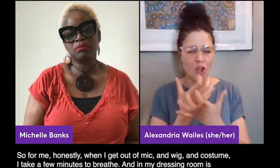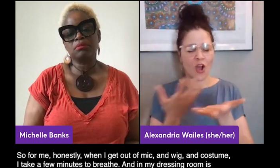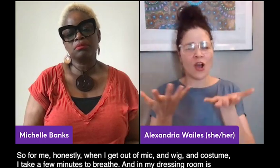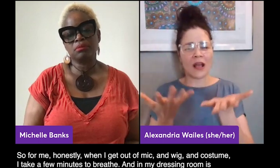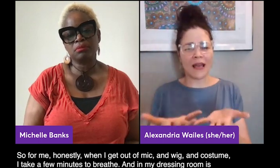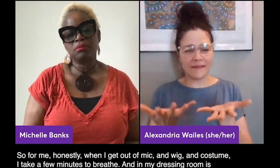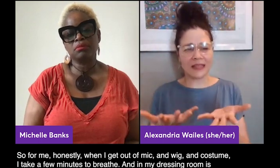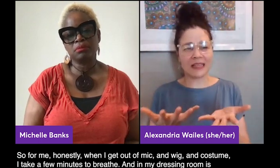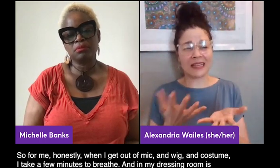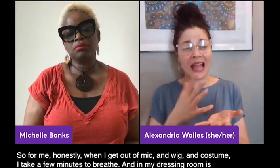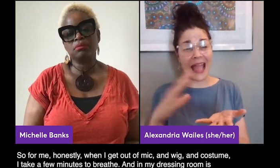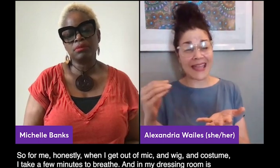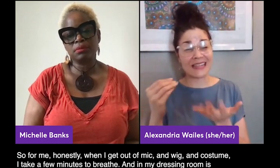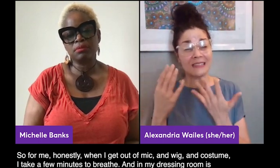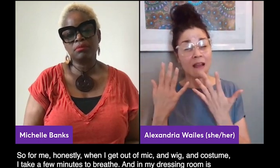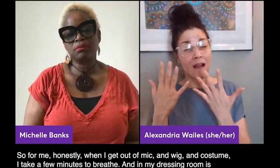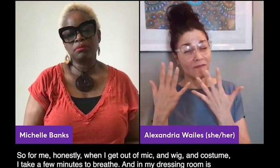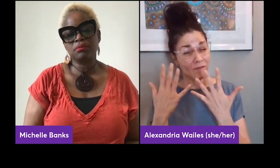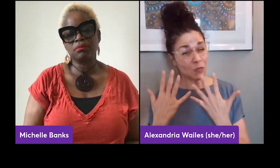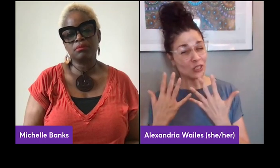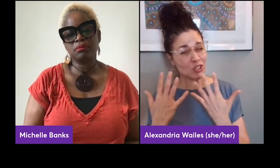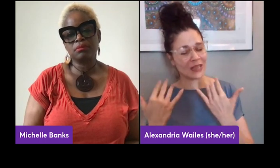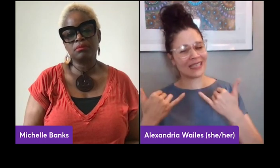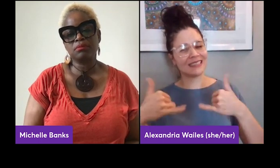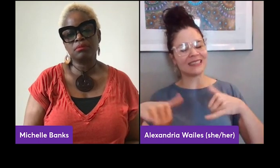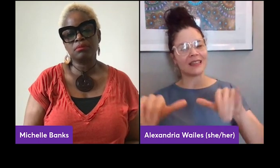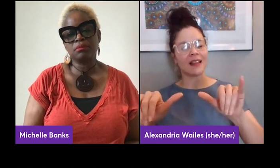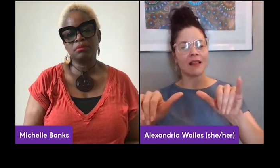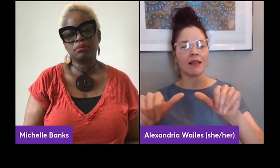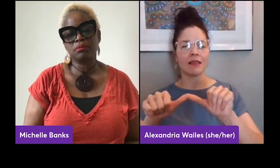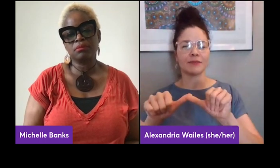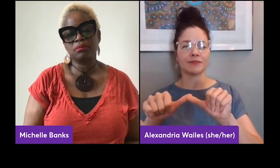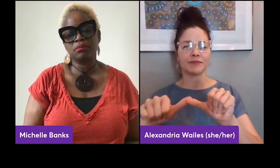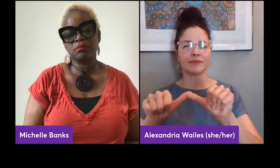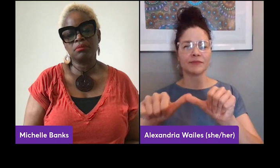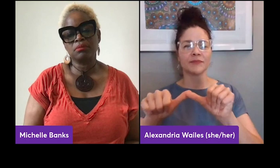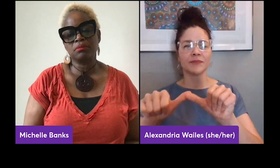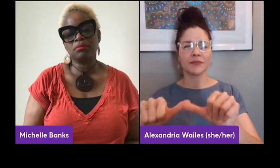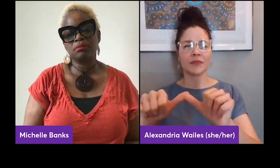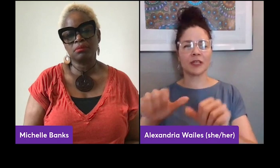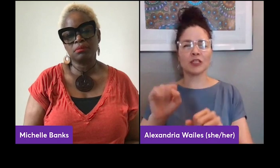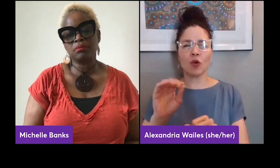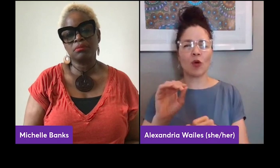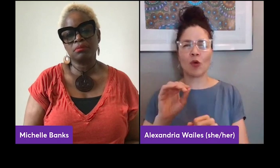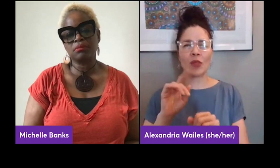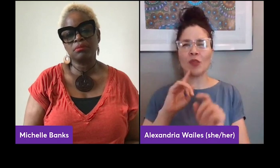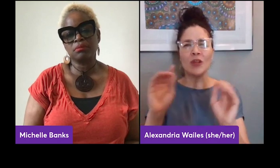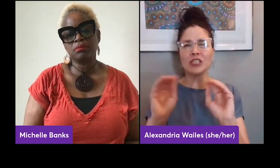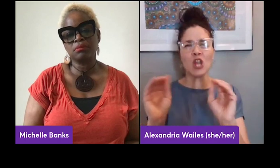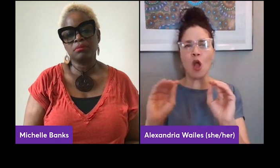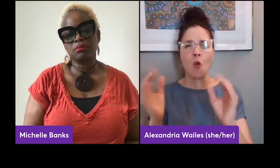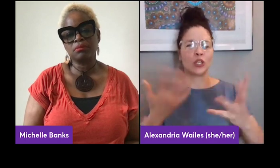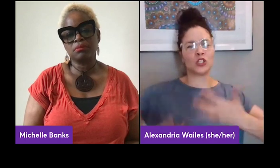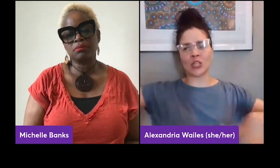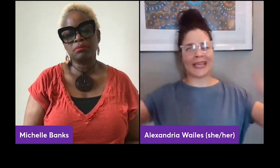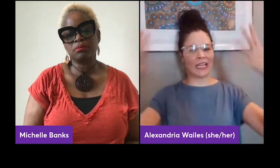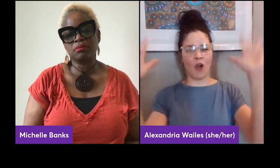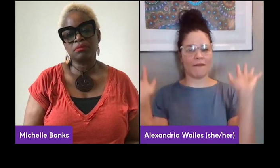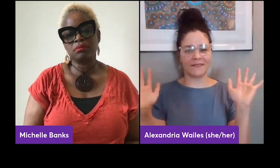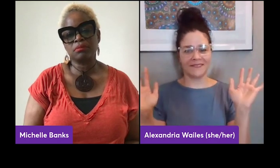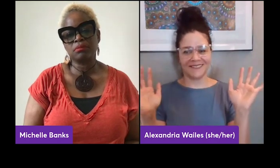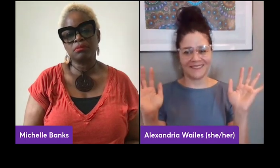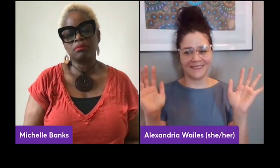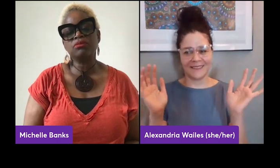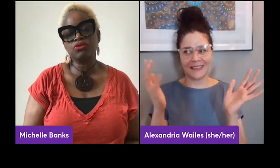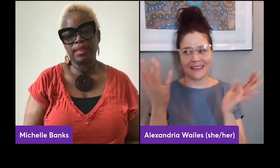sorrow and heaviness. And unfortunately, the issues remain today. So there's no shaking it